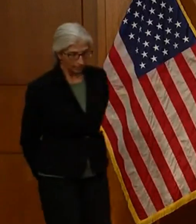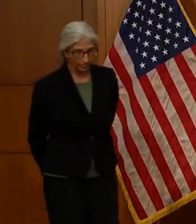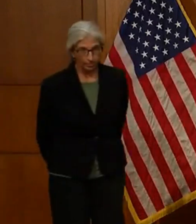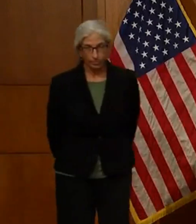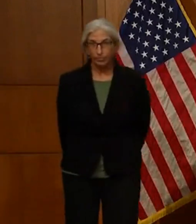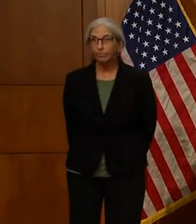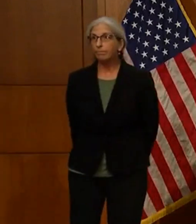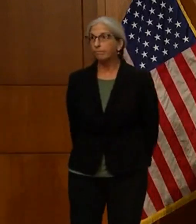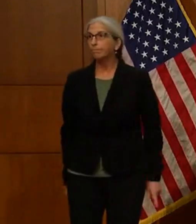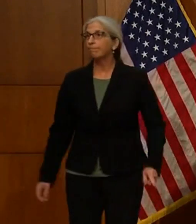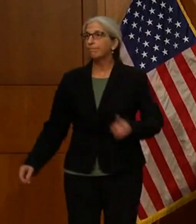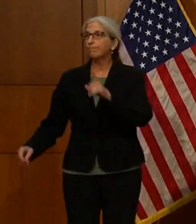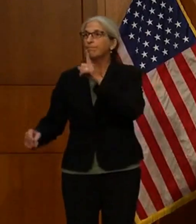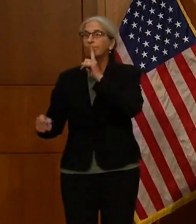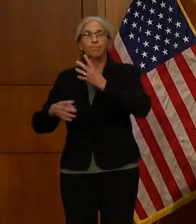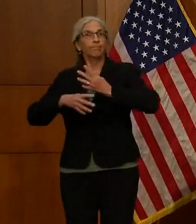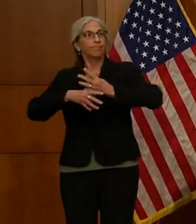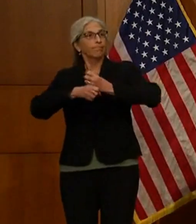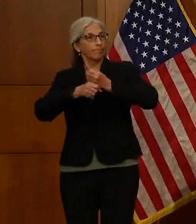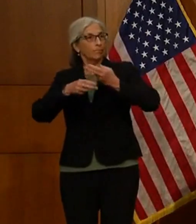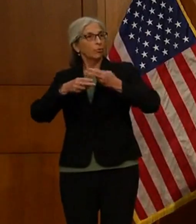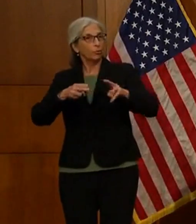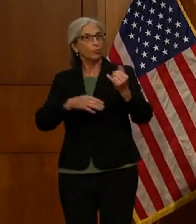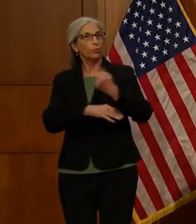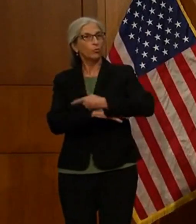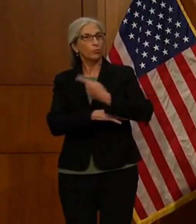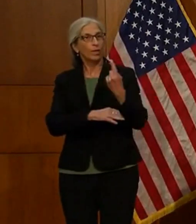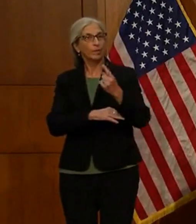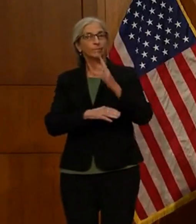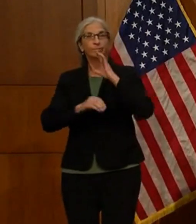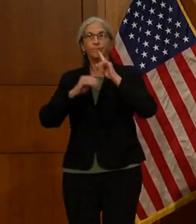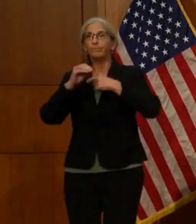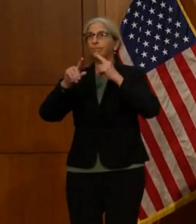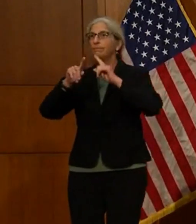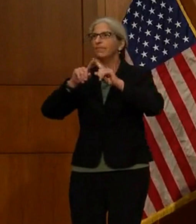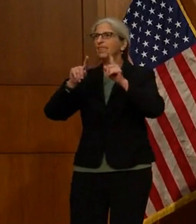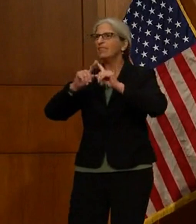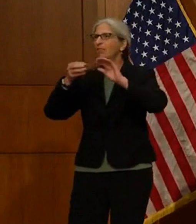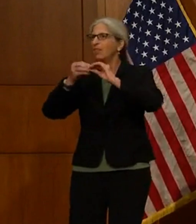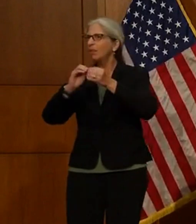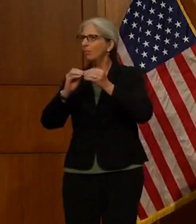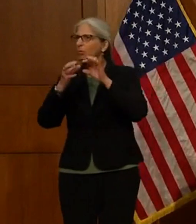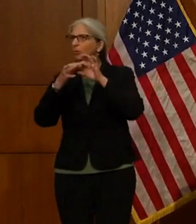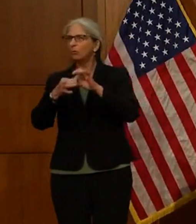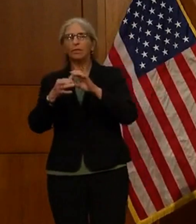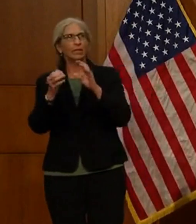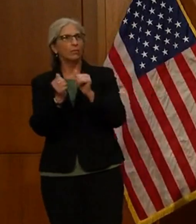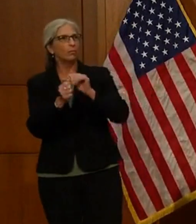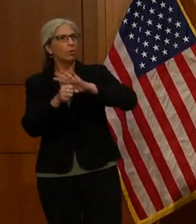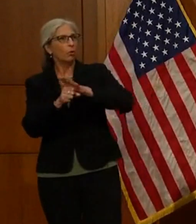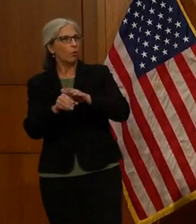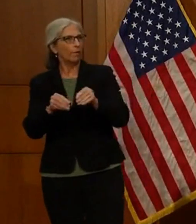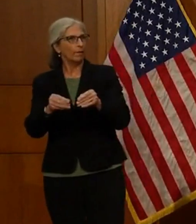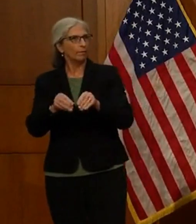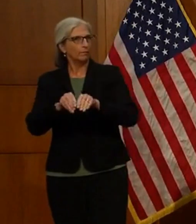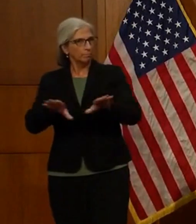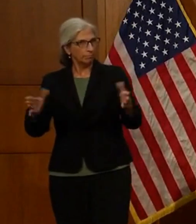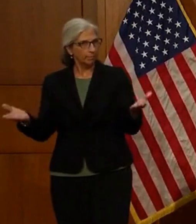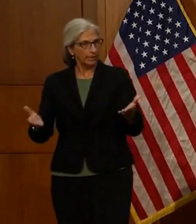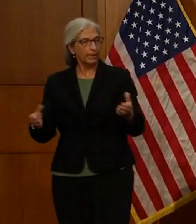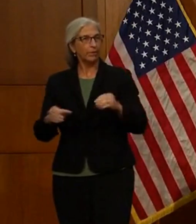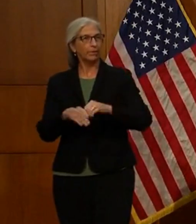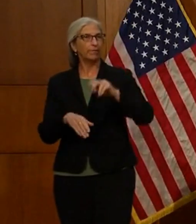So very briefly on the numbers regarding the cases of COVID-19 in the Commonwealth. New